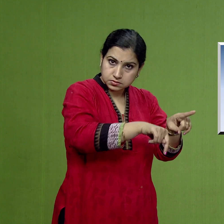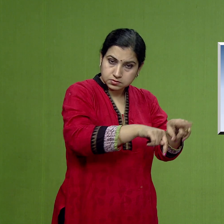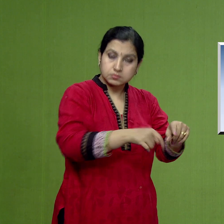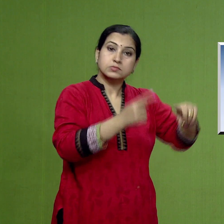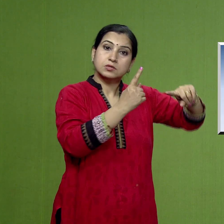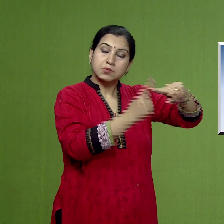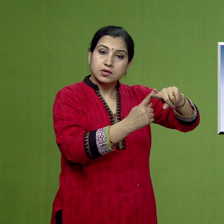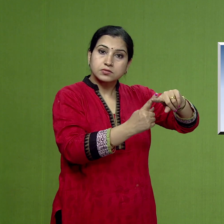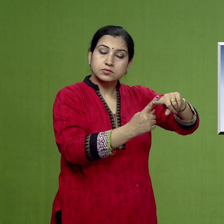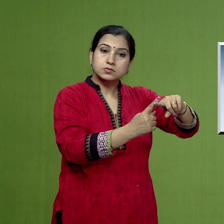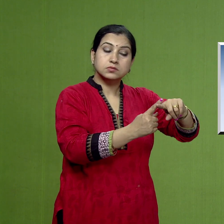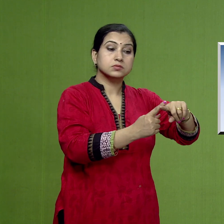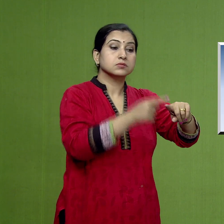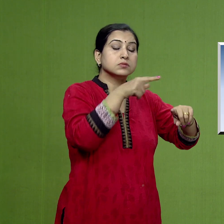number of deaths in an year,